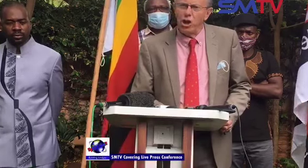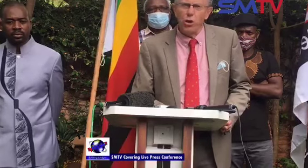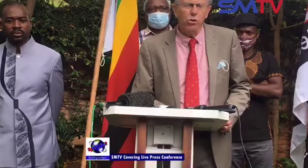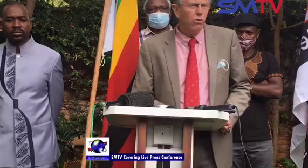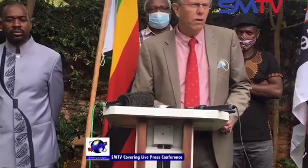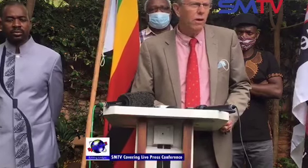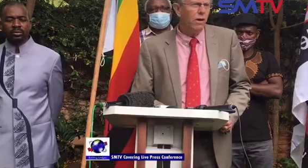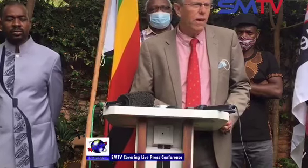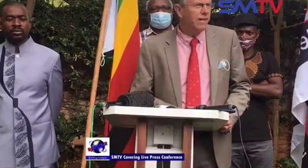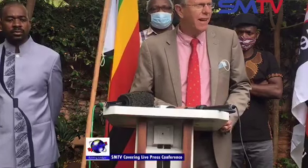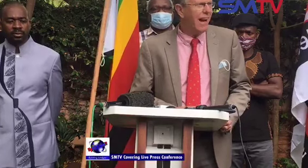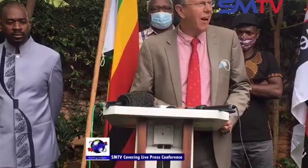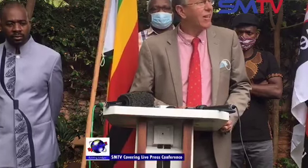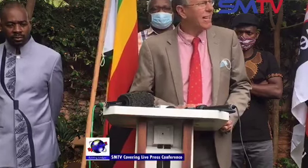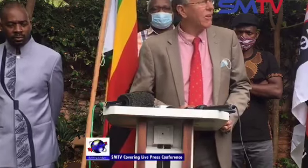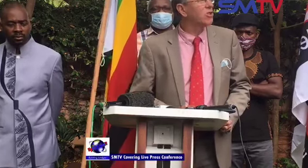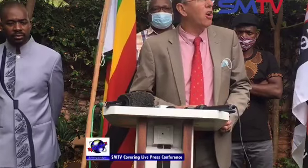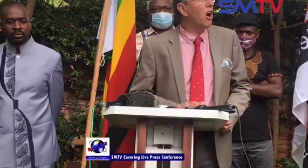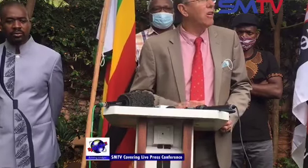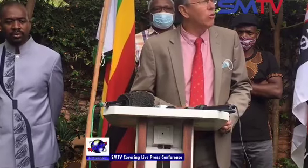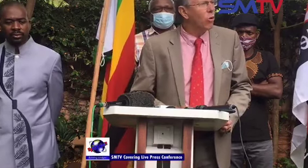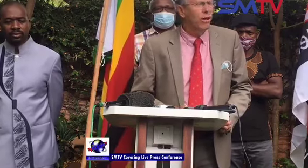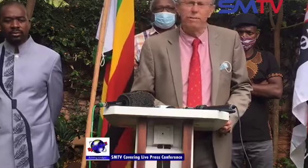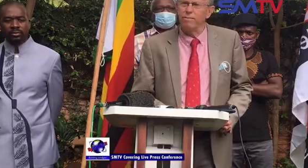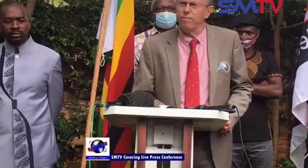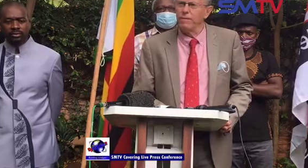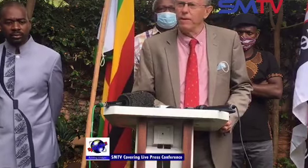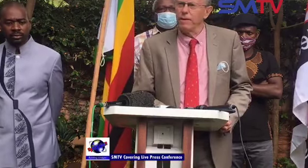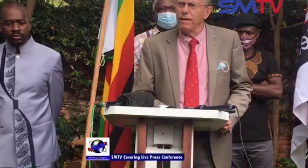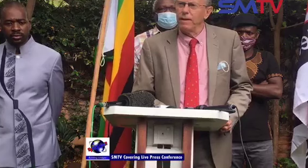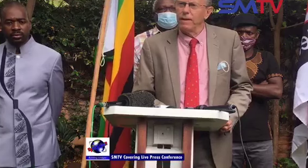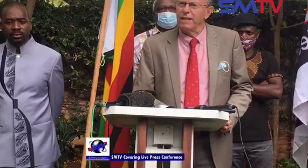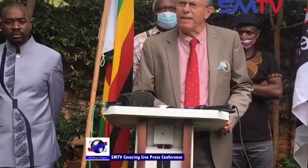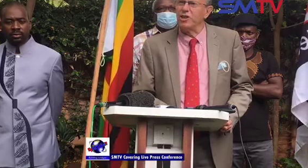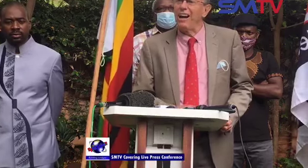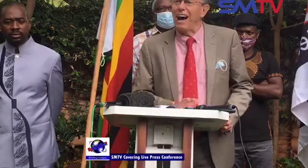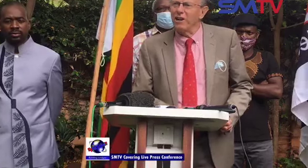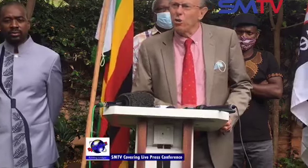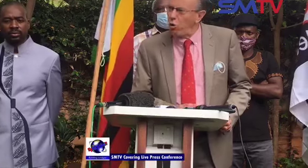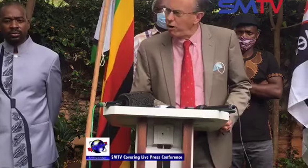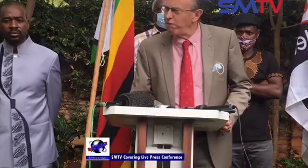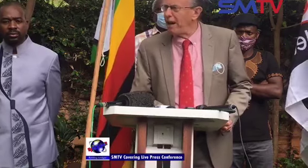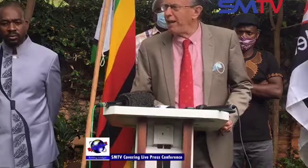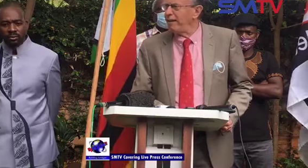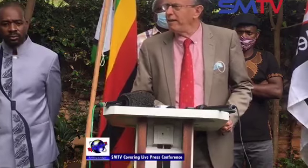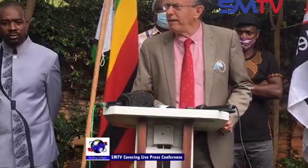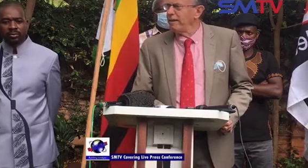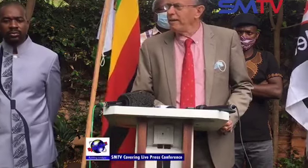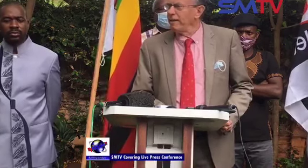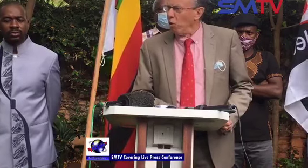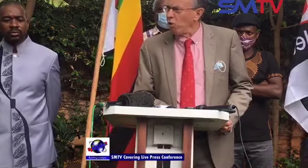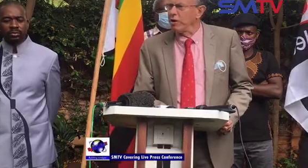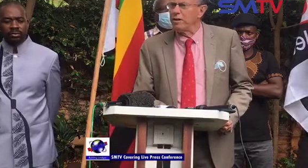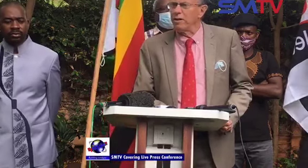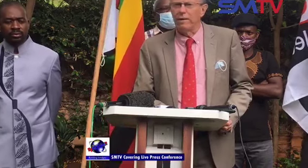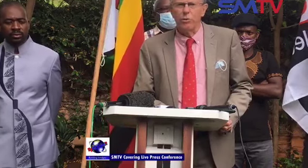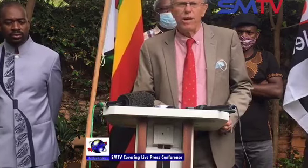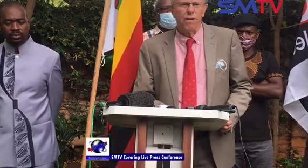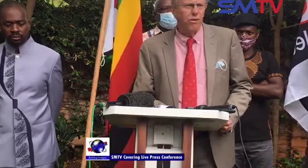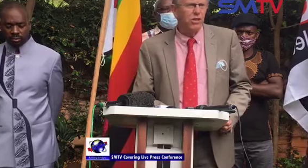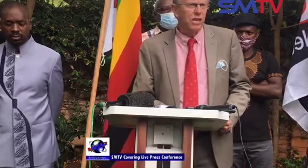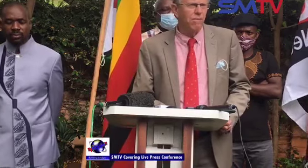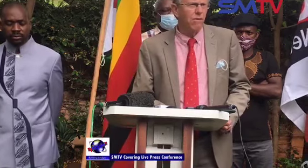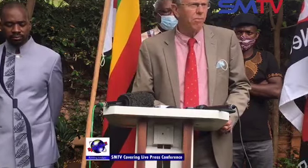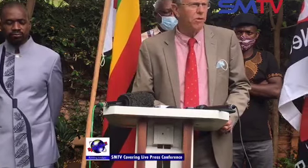They show that our accounts are in order. It is an unqualified audit that we